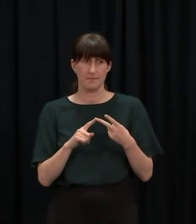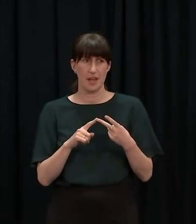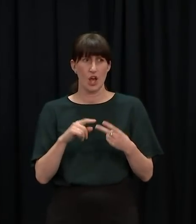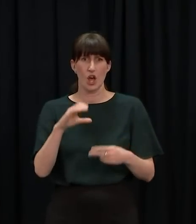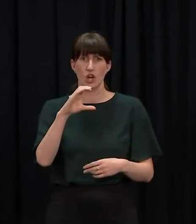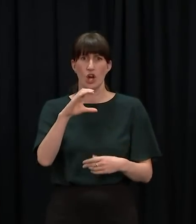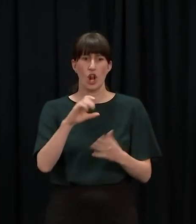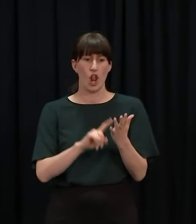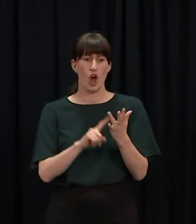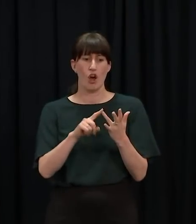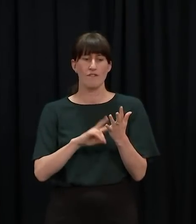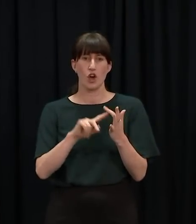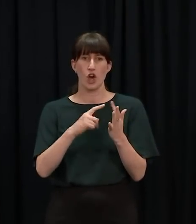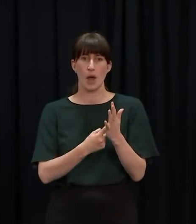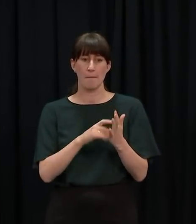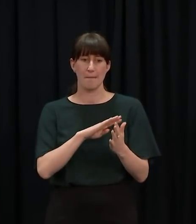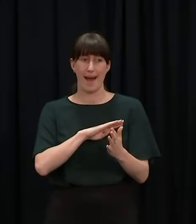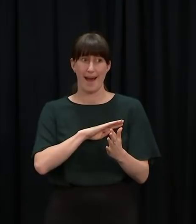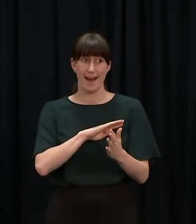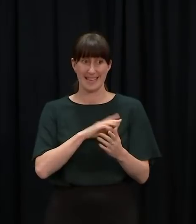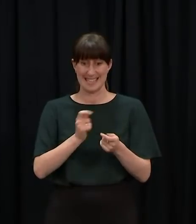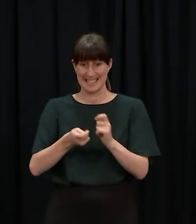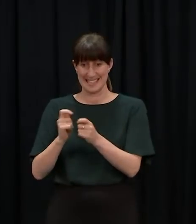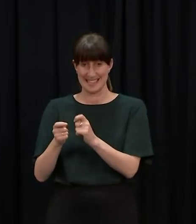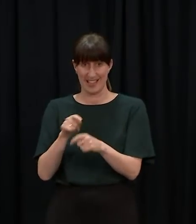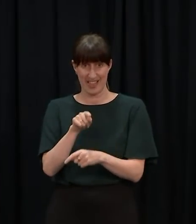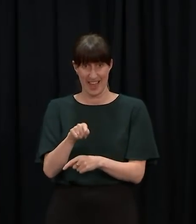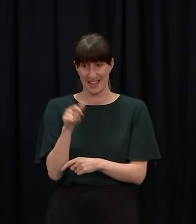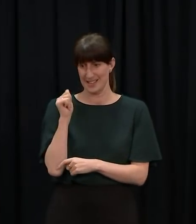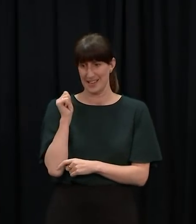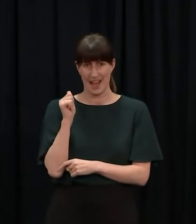look, fantastic testing yesterday, 563 swabs.